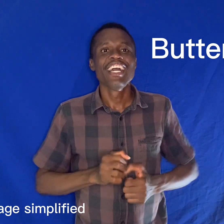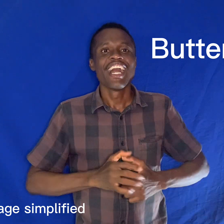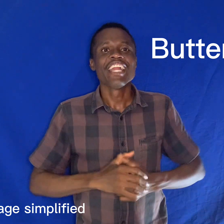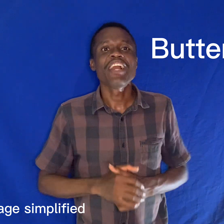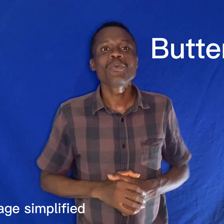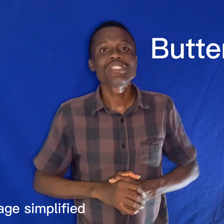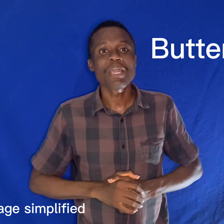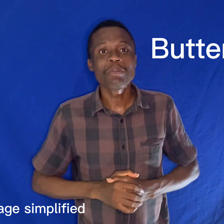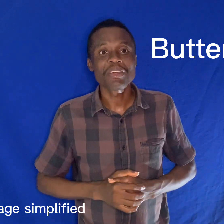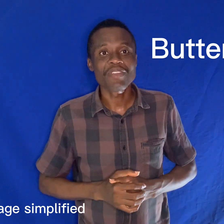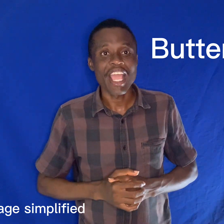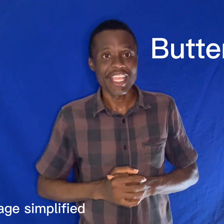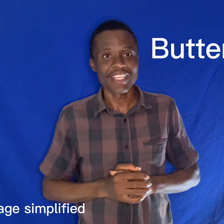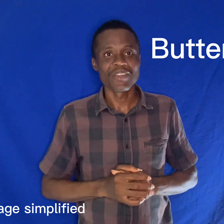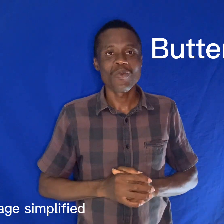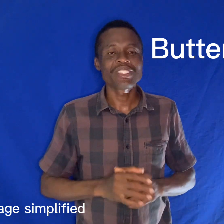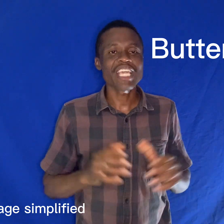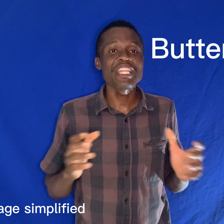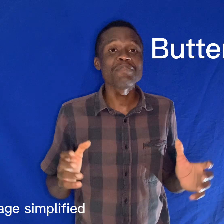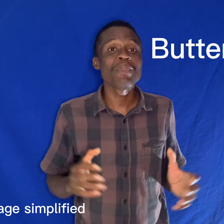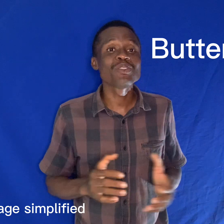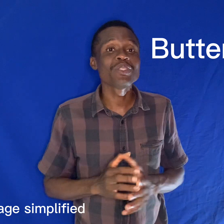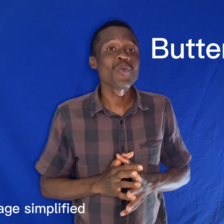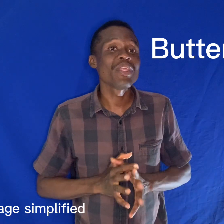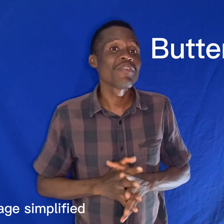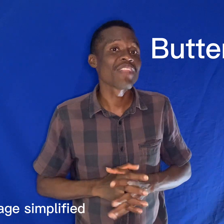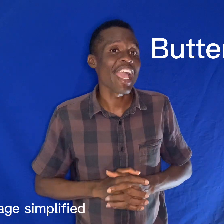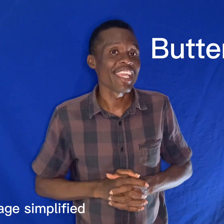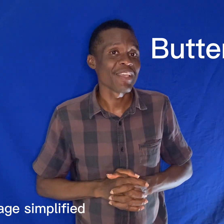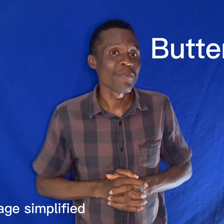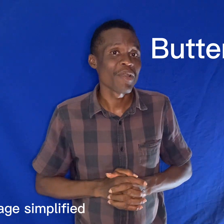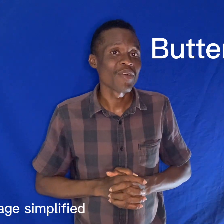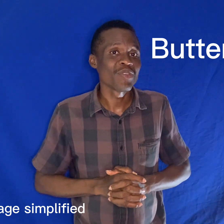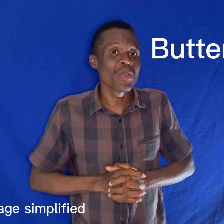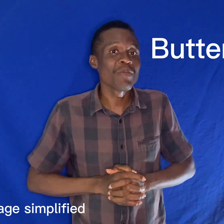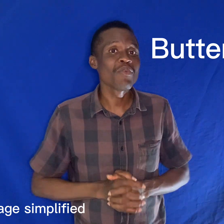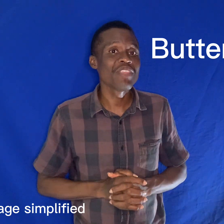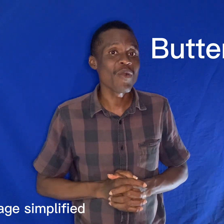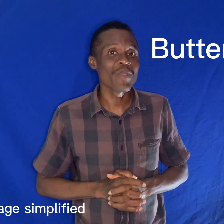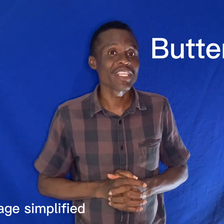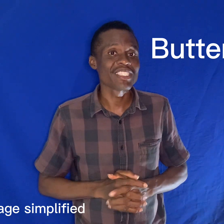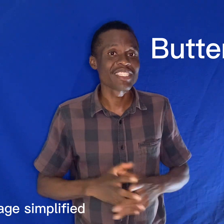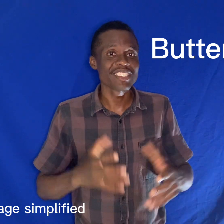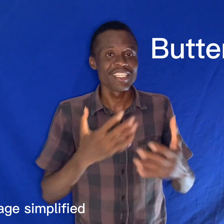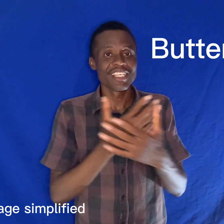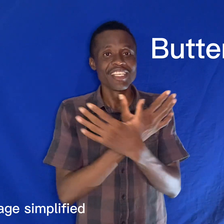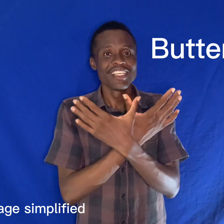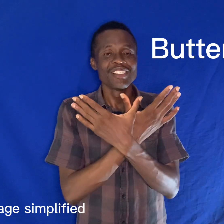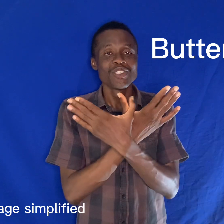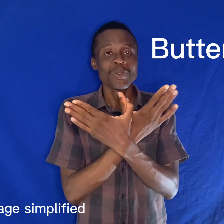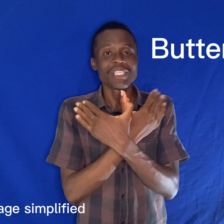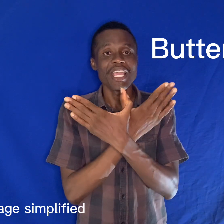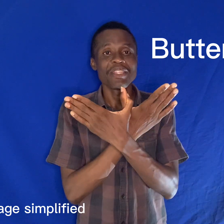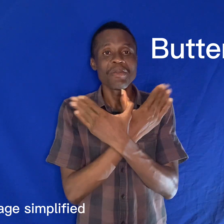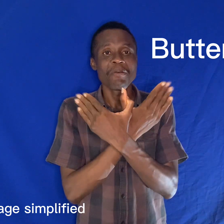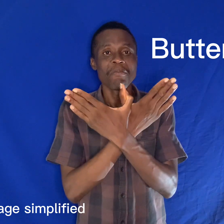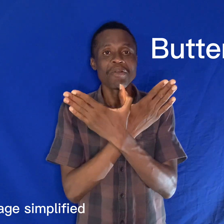And how do we sign butterfly? We sign it based on the way they fly, the way they move their wings. So we sign